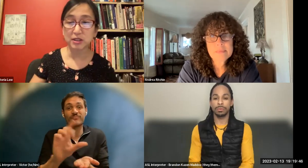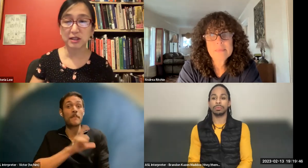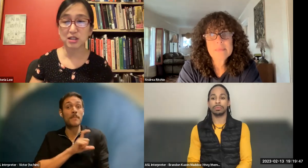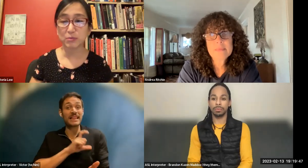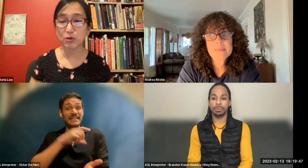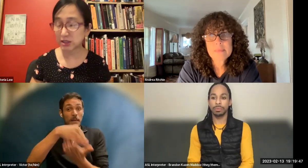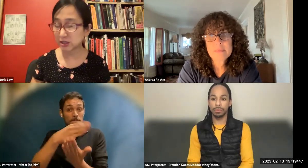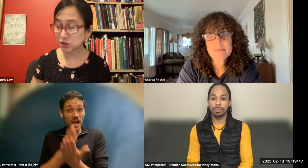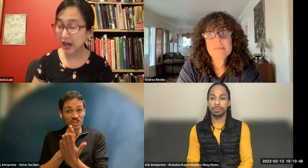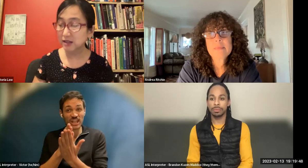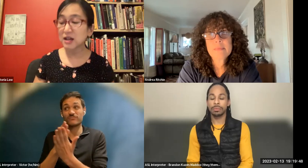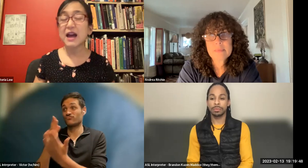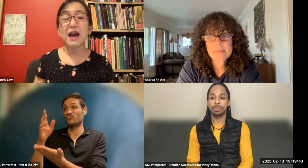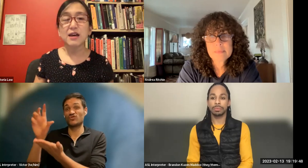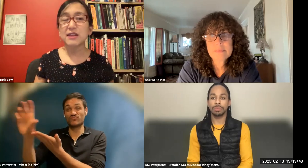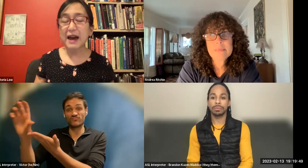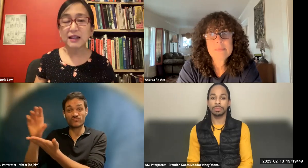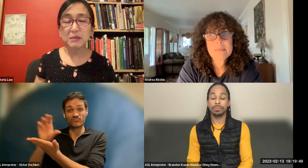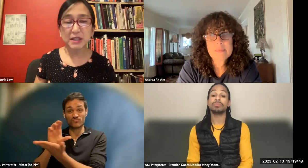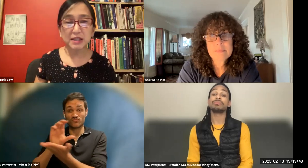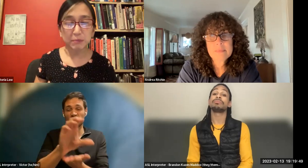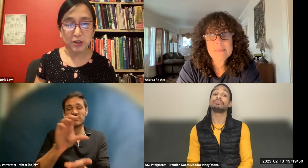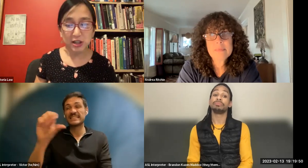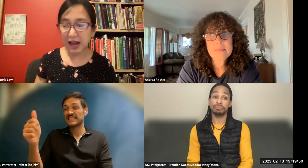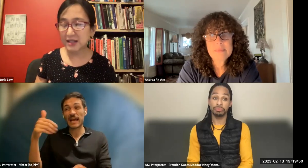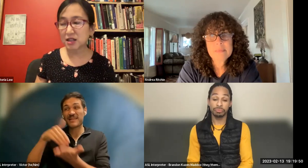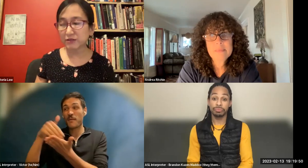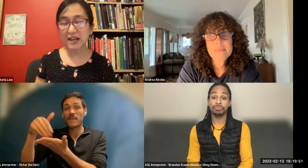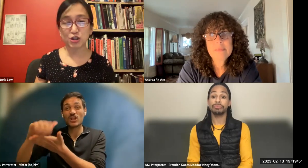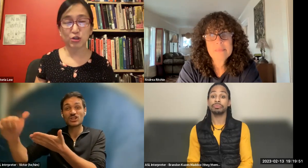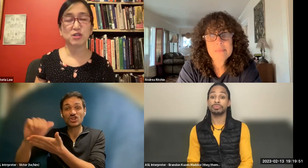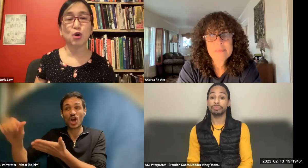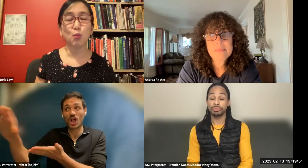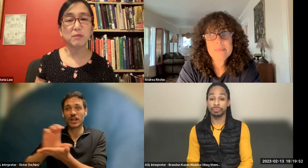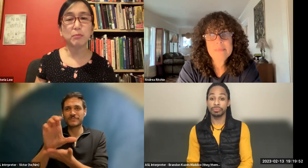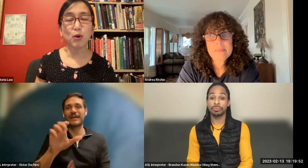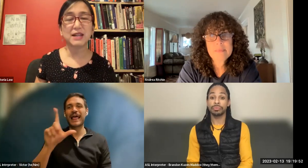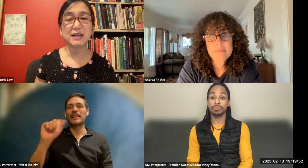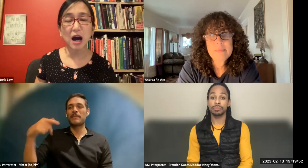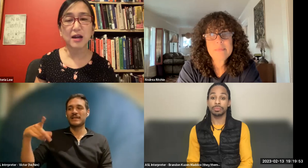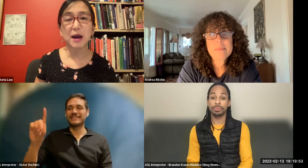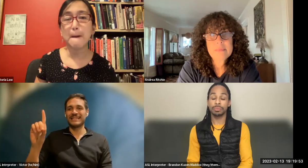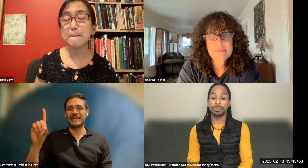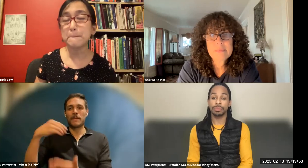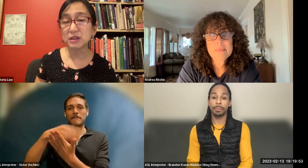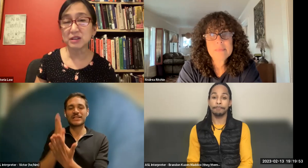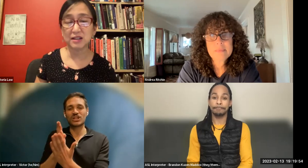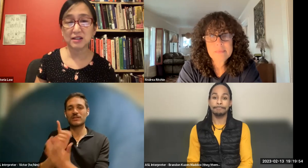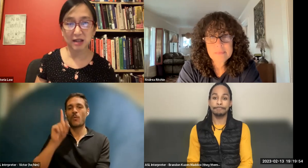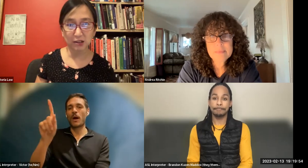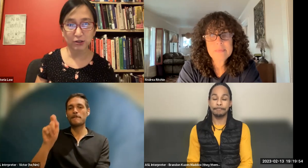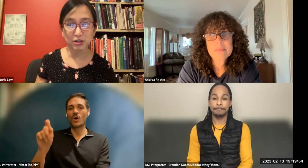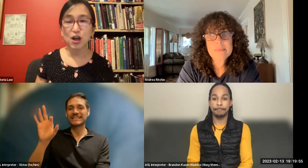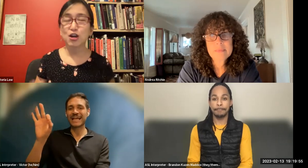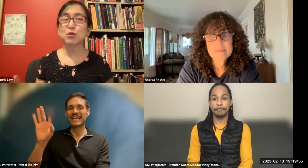going to put the links to both in the chat. The LAPD budget as of last year was $1.9